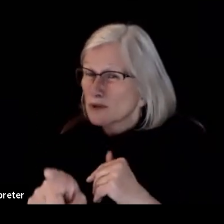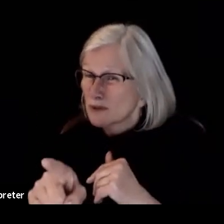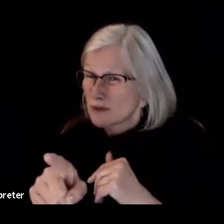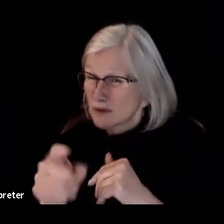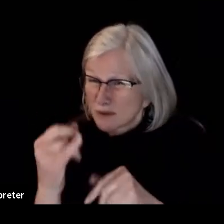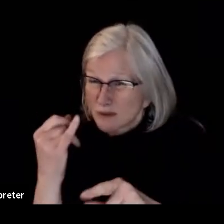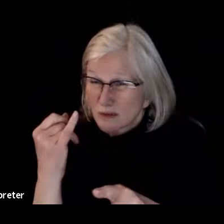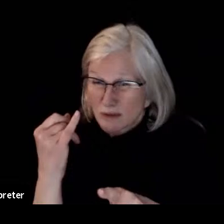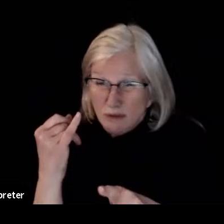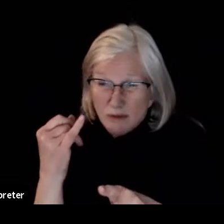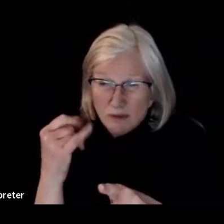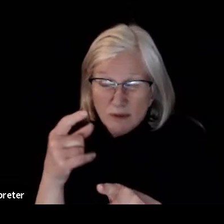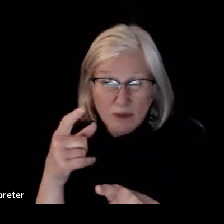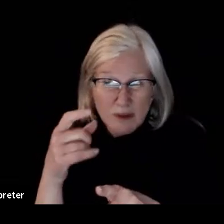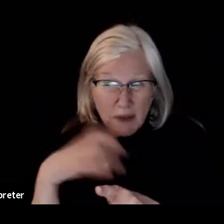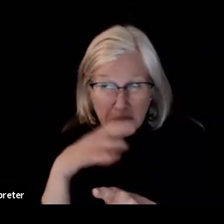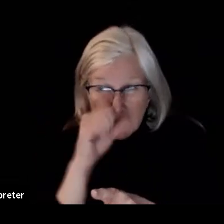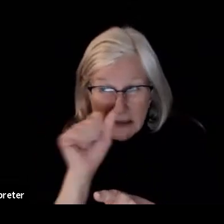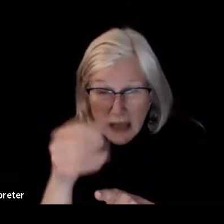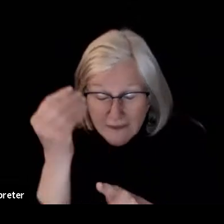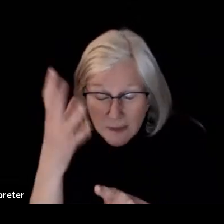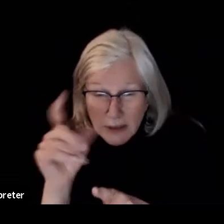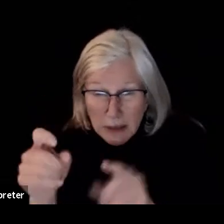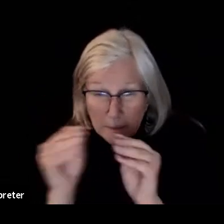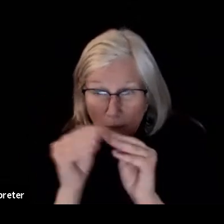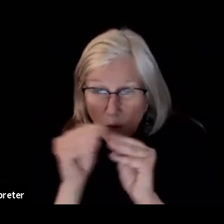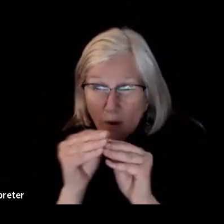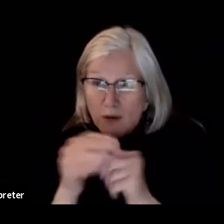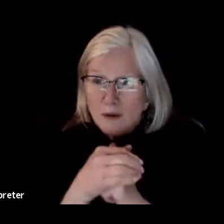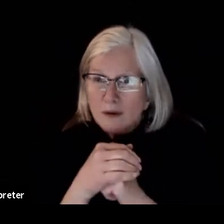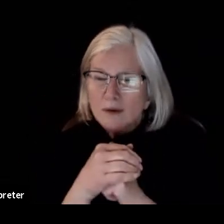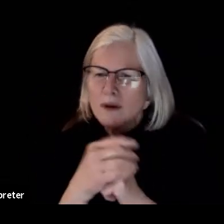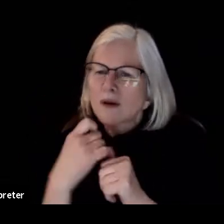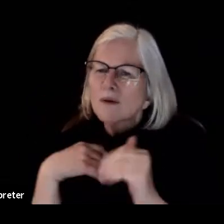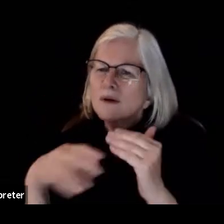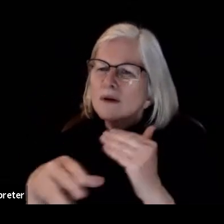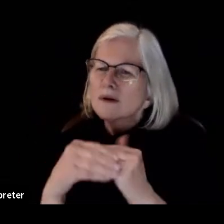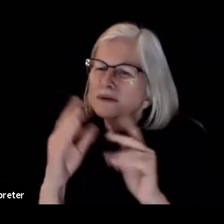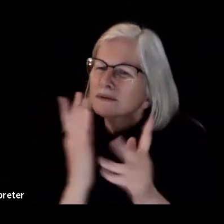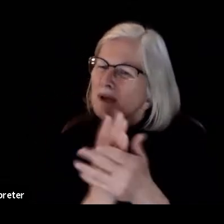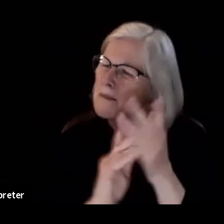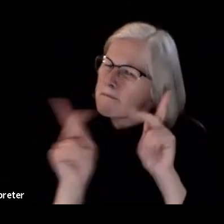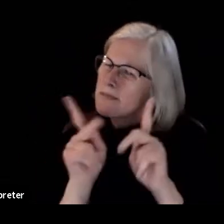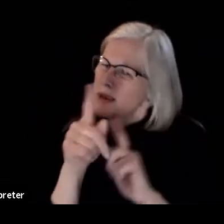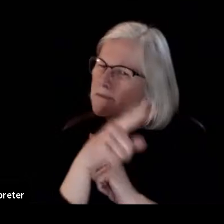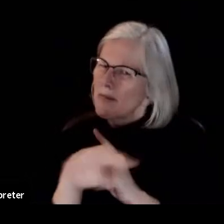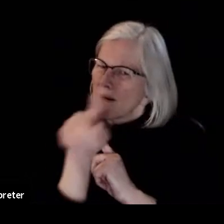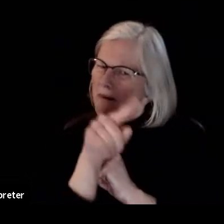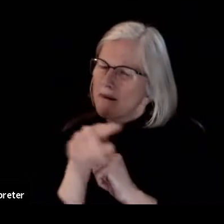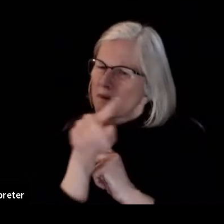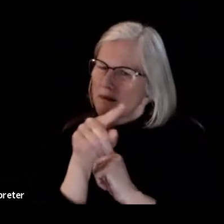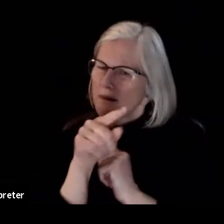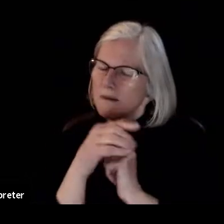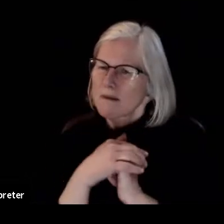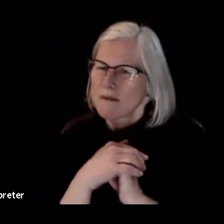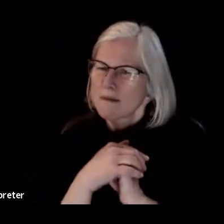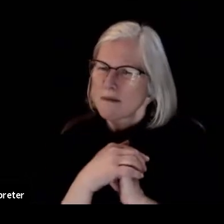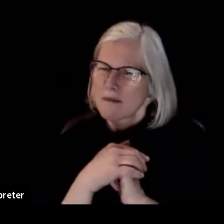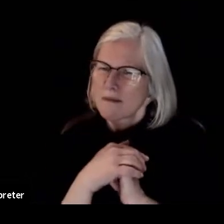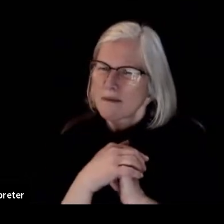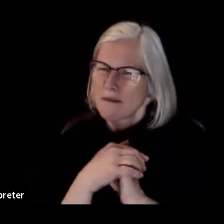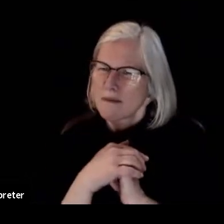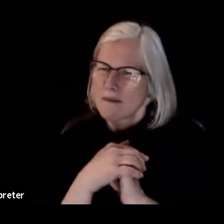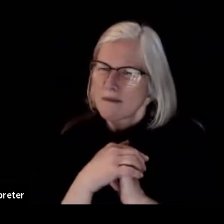know. Yeah, I guess the only other thing I would add is some people, you mentioned the other vaccines. Some people just don't believe in vaccines at all. These anti-vaxxers. We even have